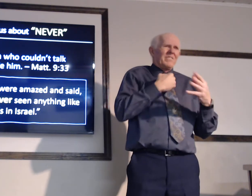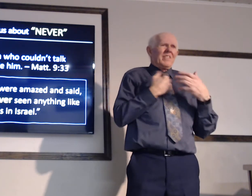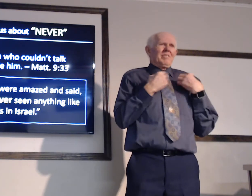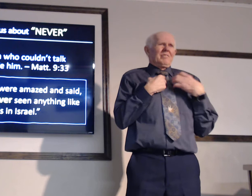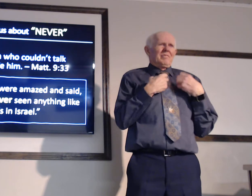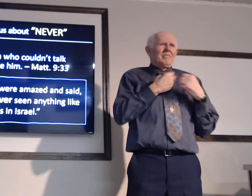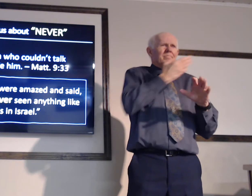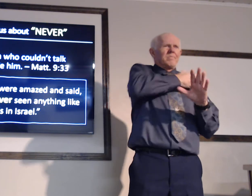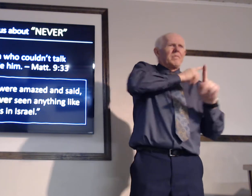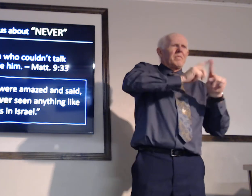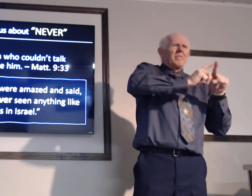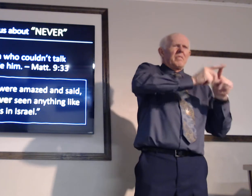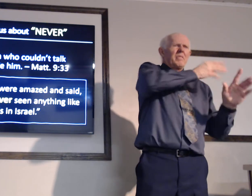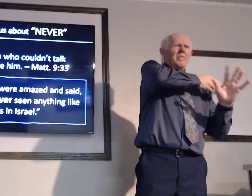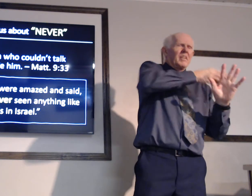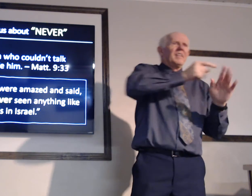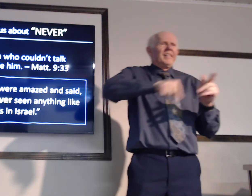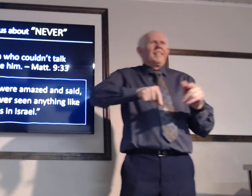Before that, he had healed many others.